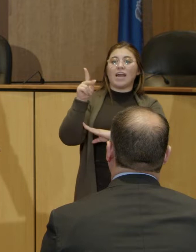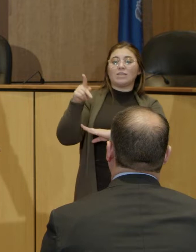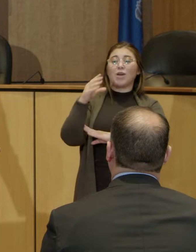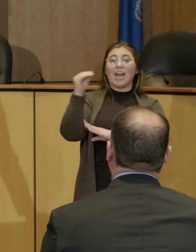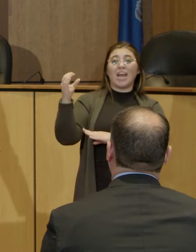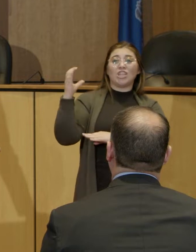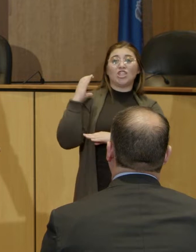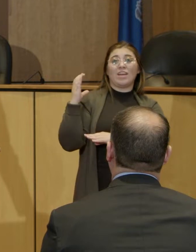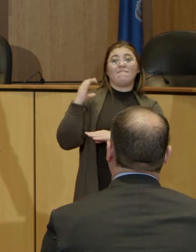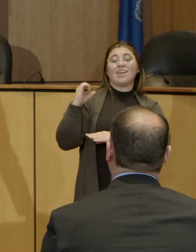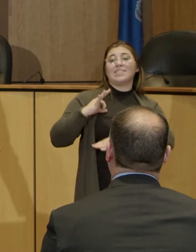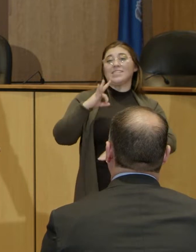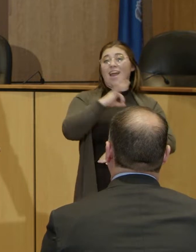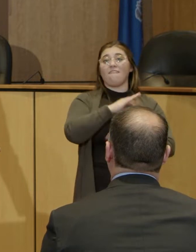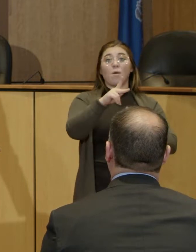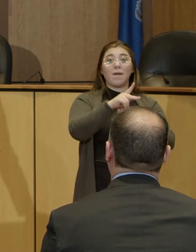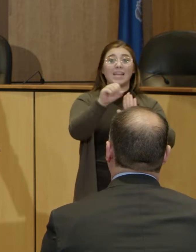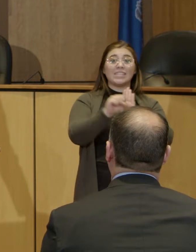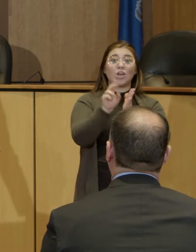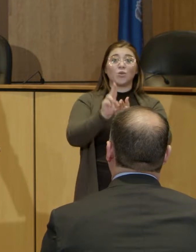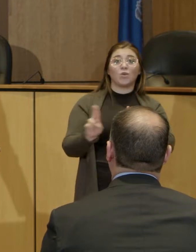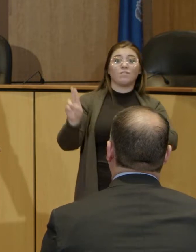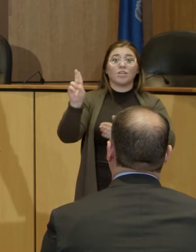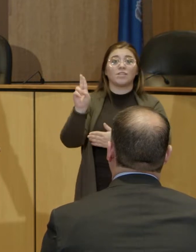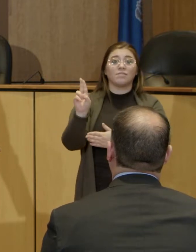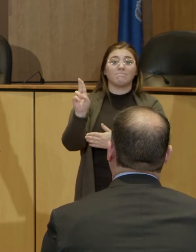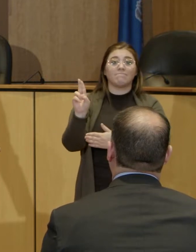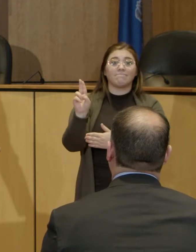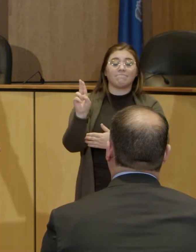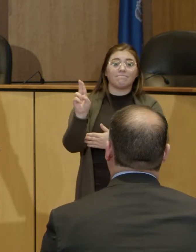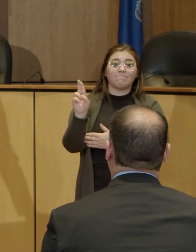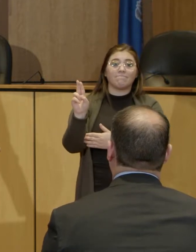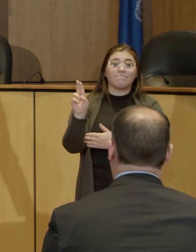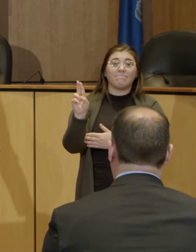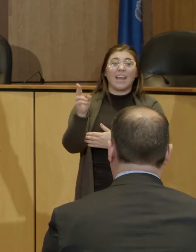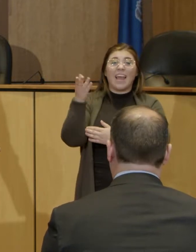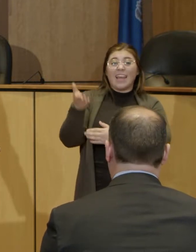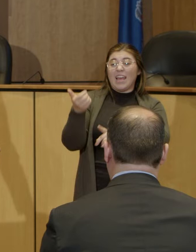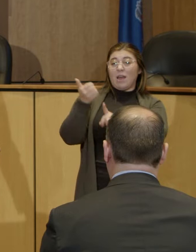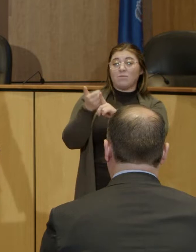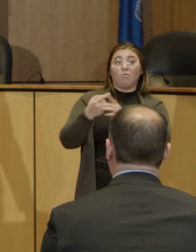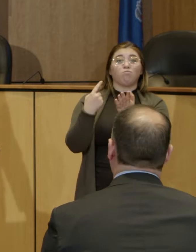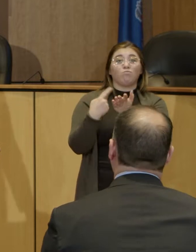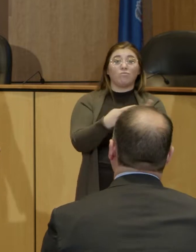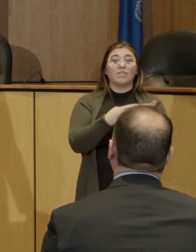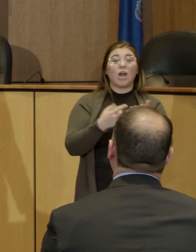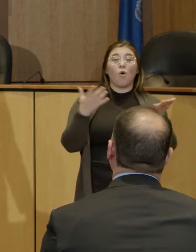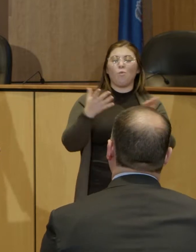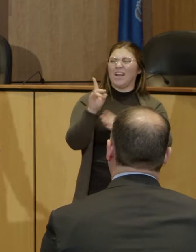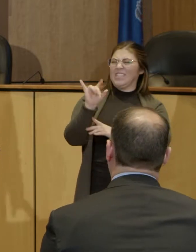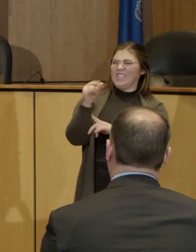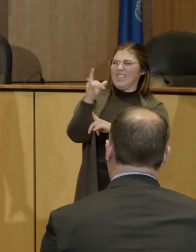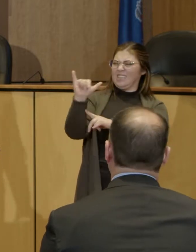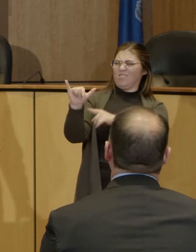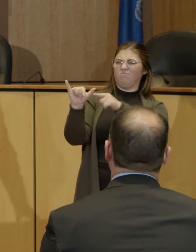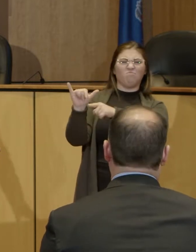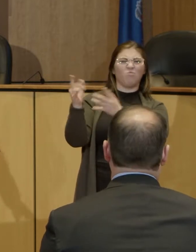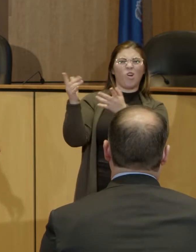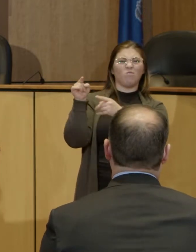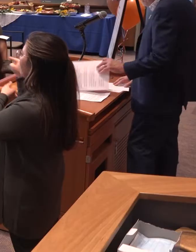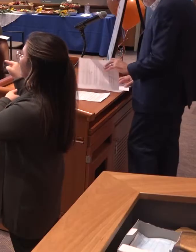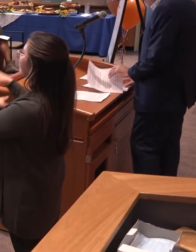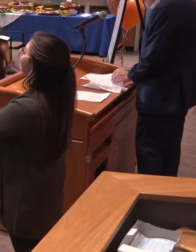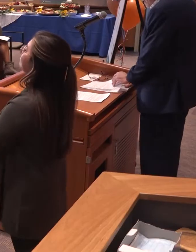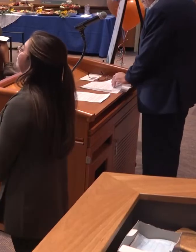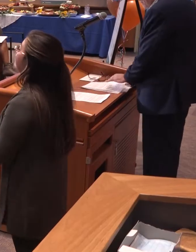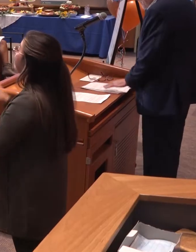of Staff at Penn State University, who will be discussing what is dignity.